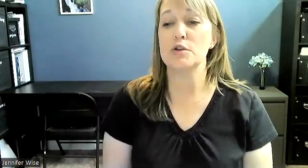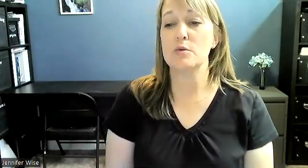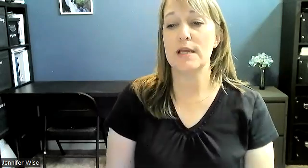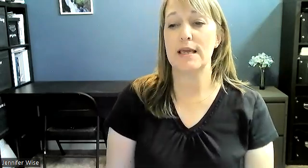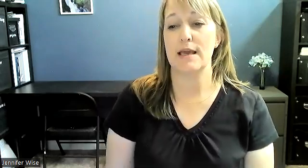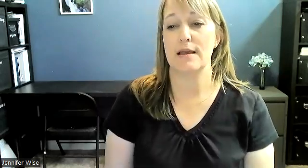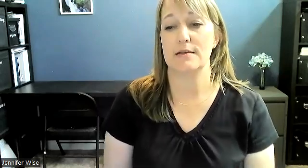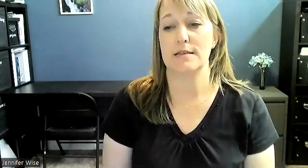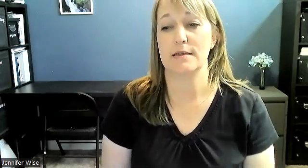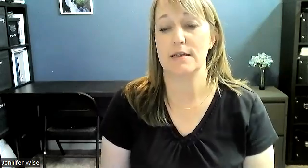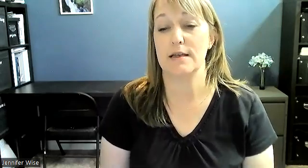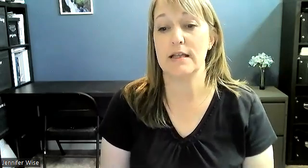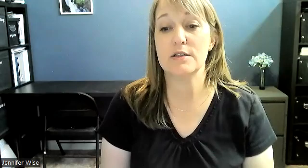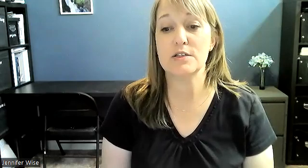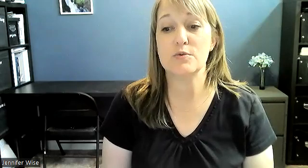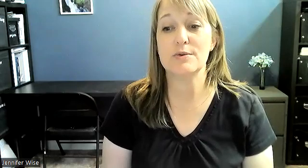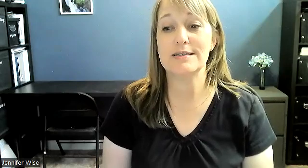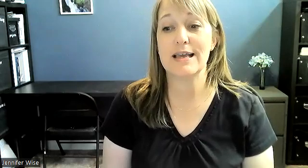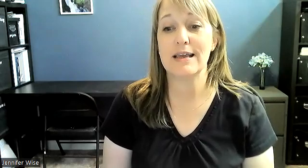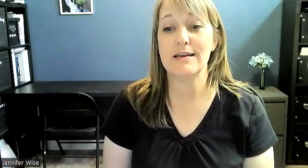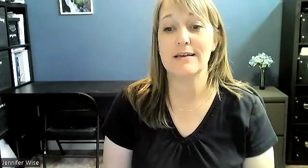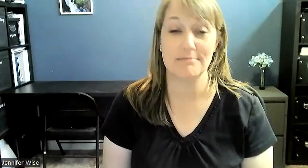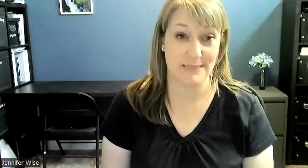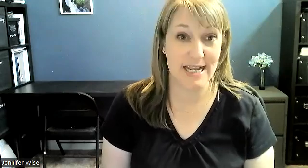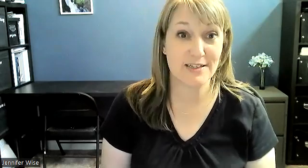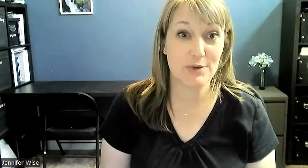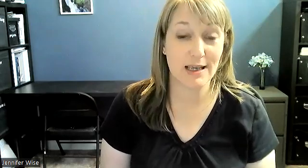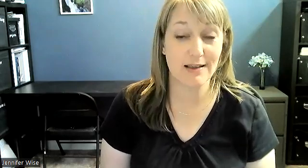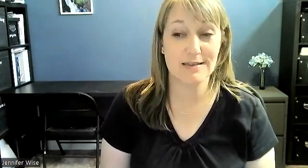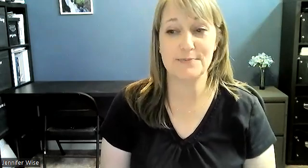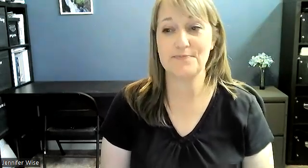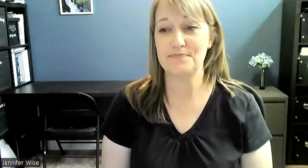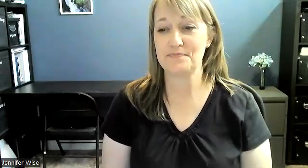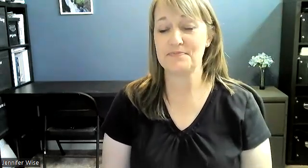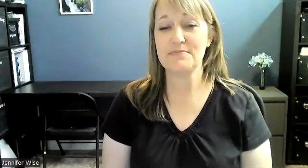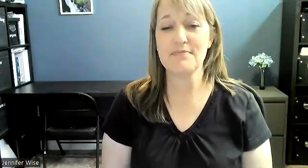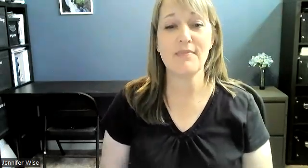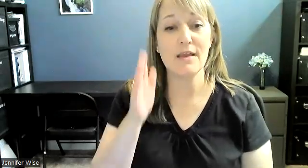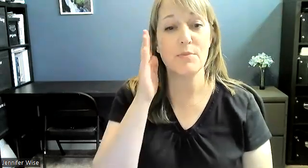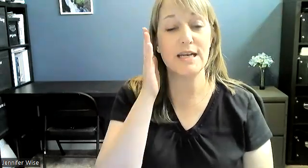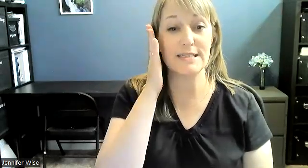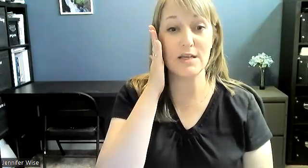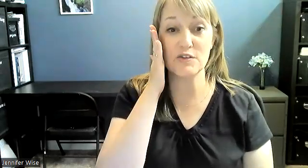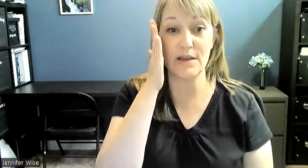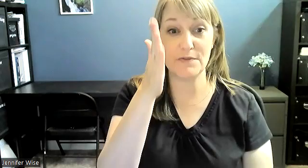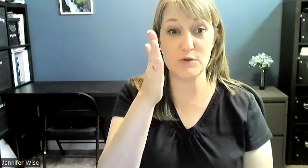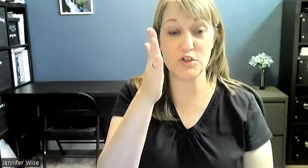Future weekend. In English, we would say next weekend. But in ASL, you say